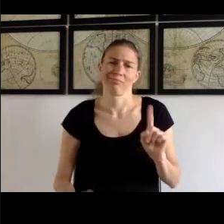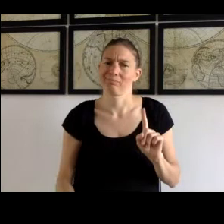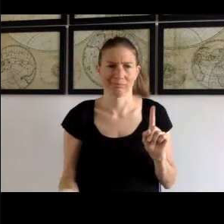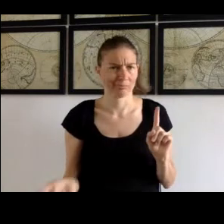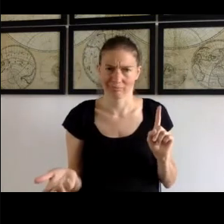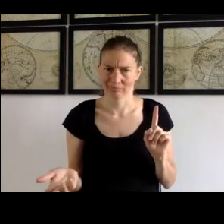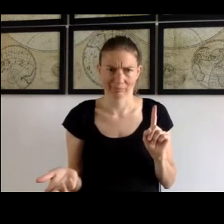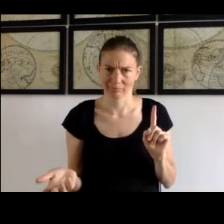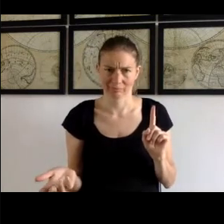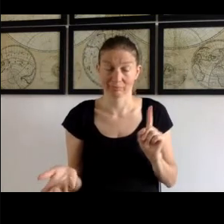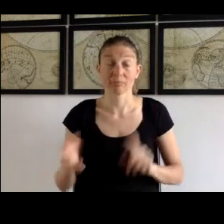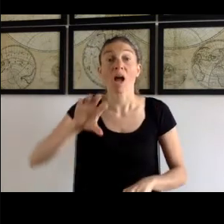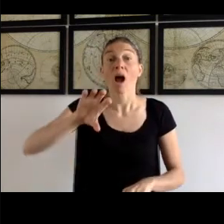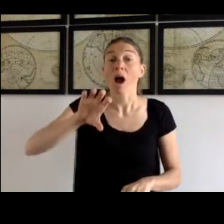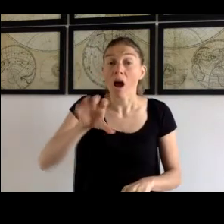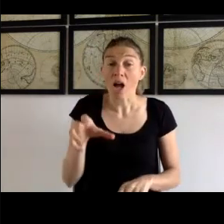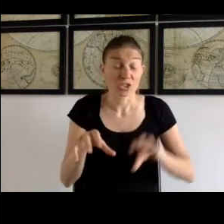are very different